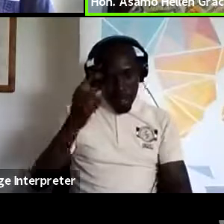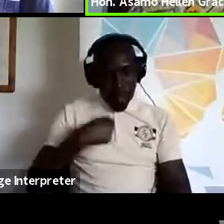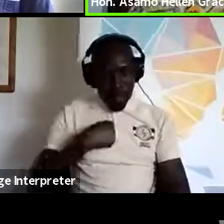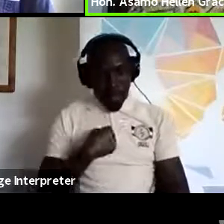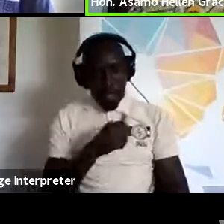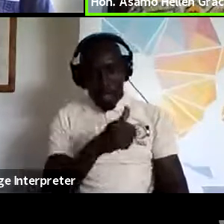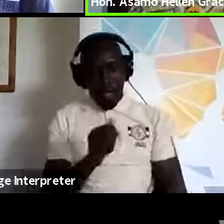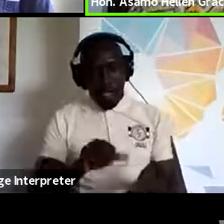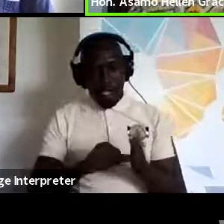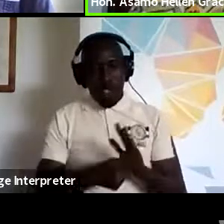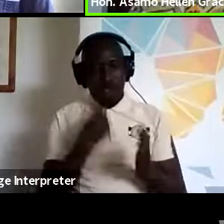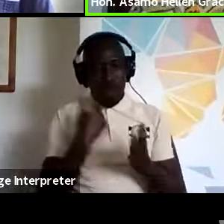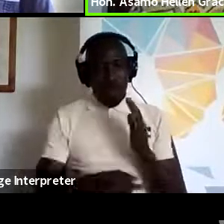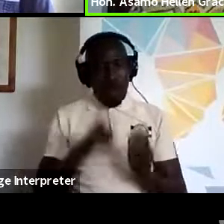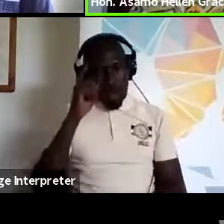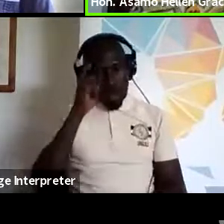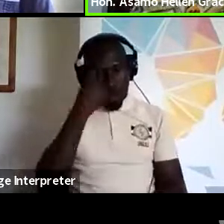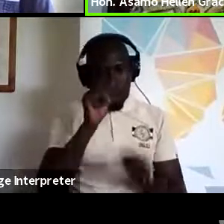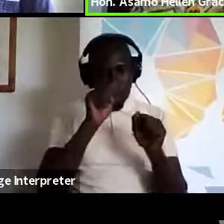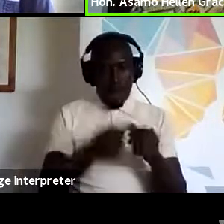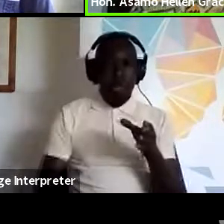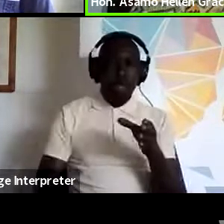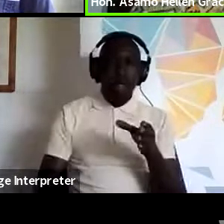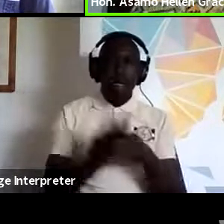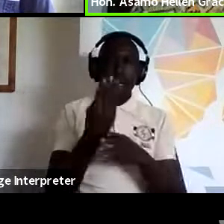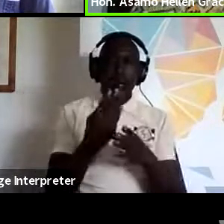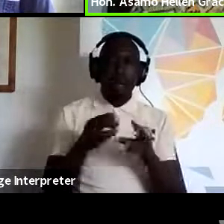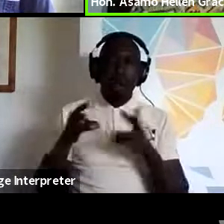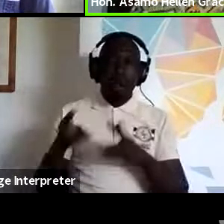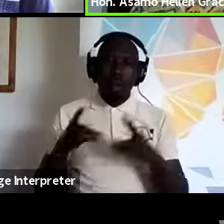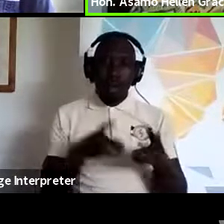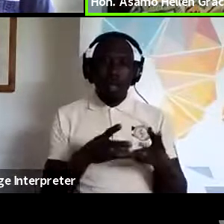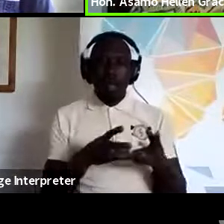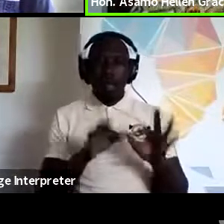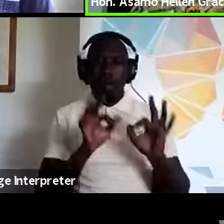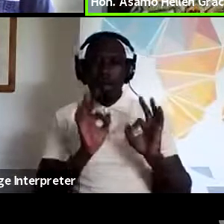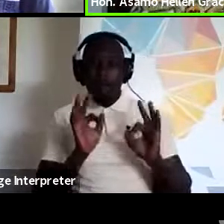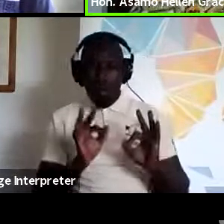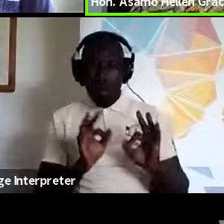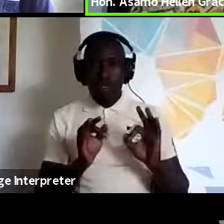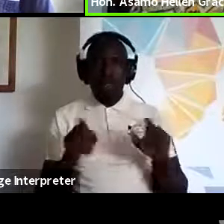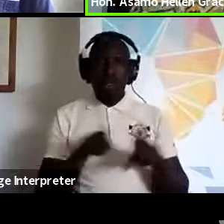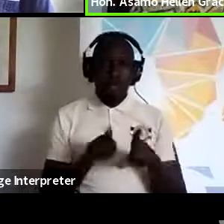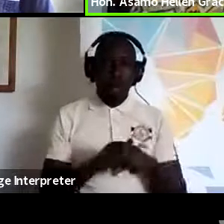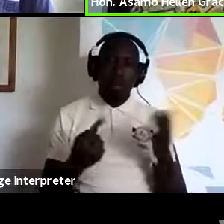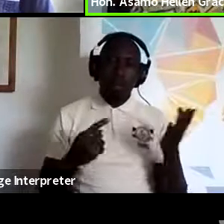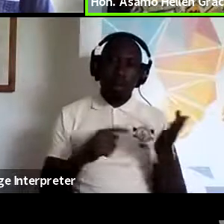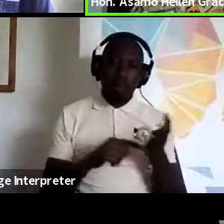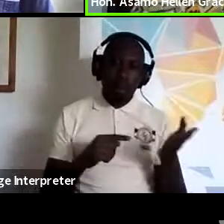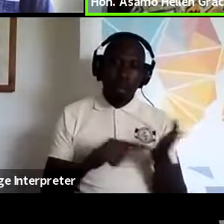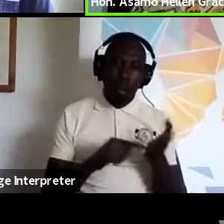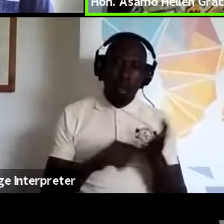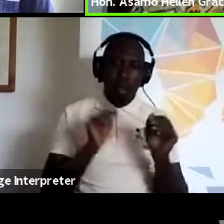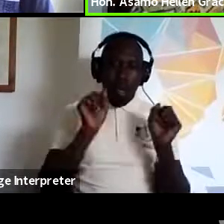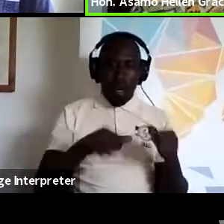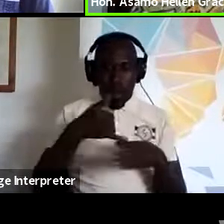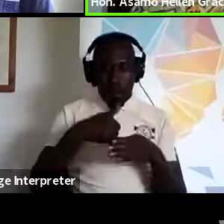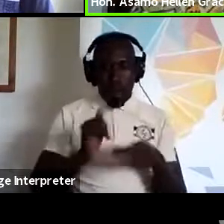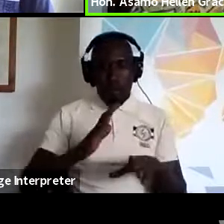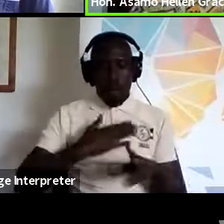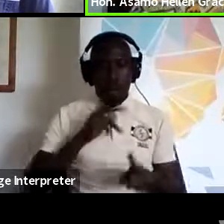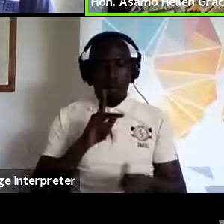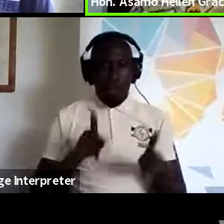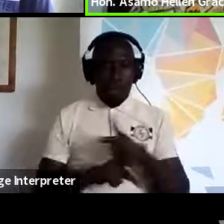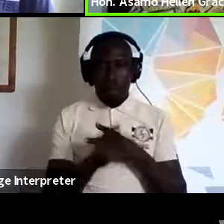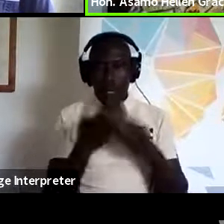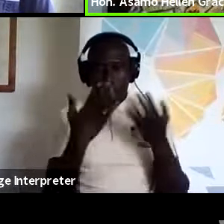is government should come up with a method of appropriate and affordable technology that can involve our people with